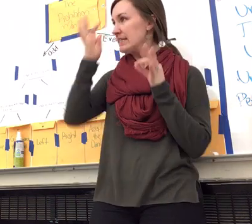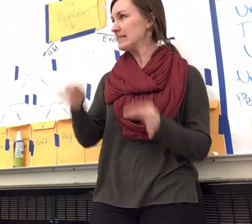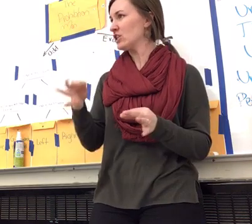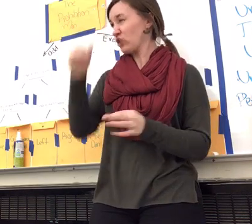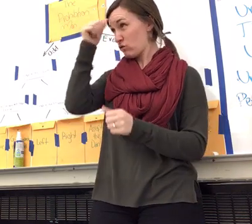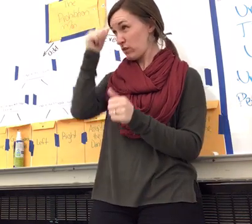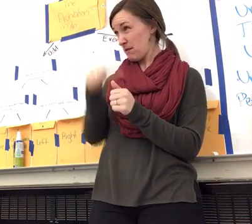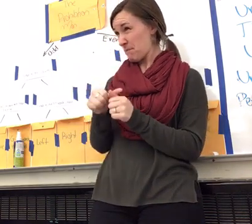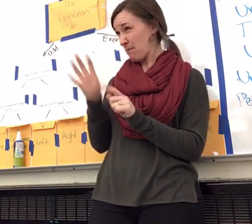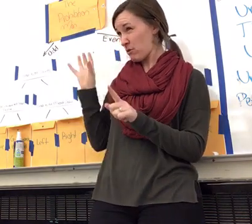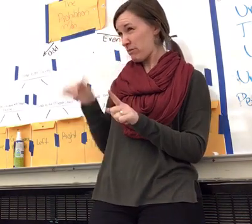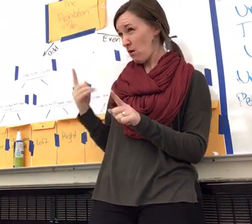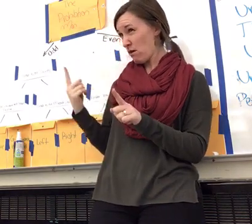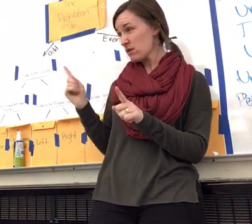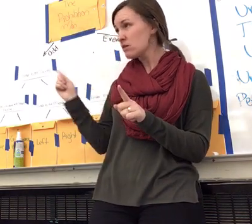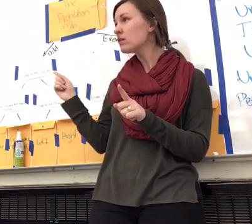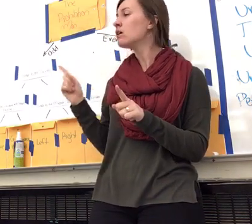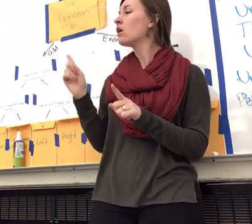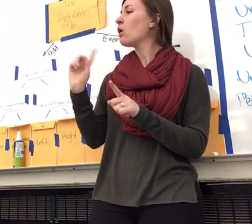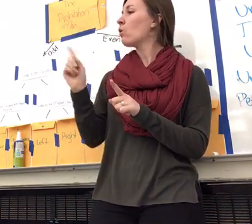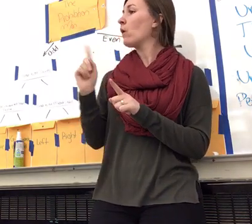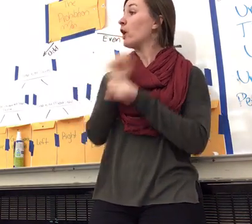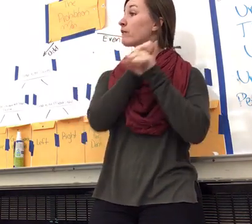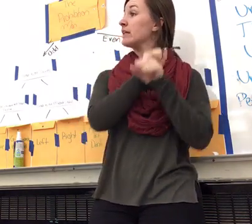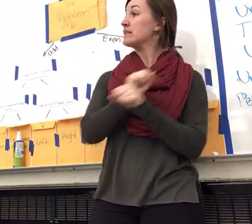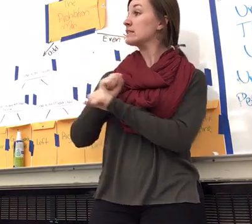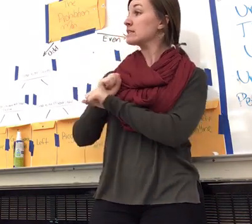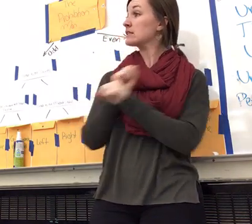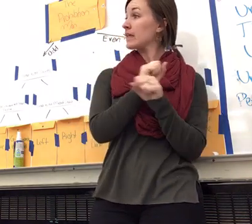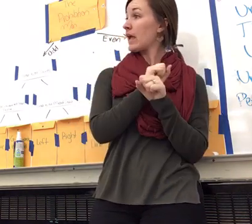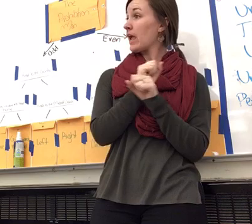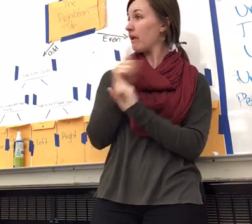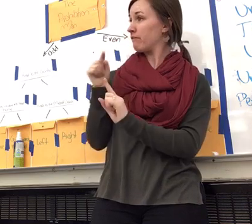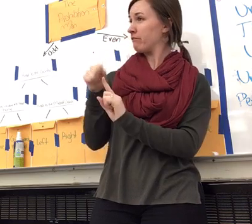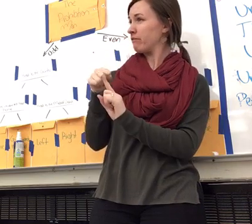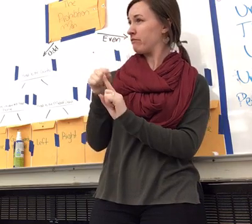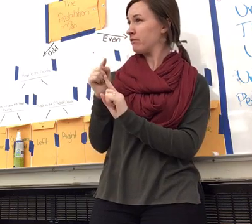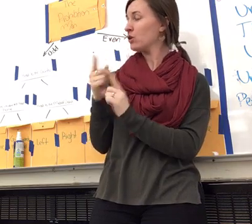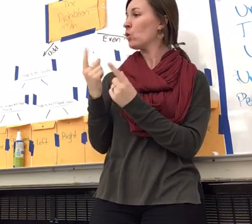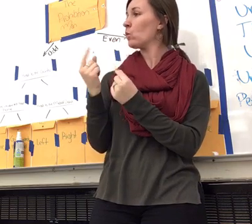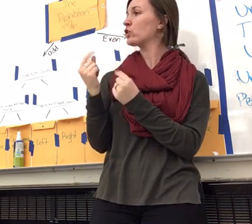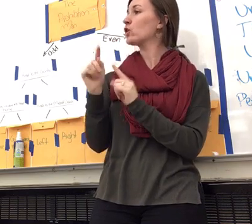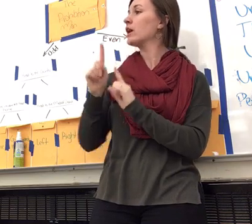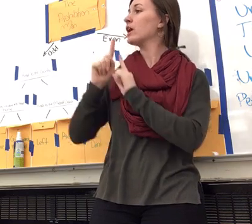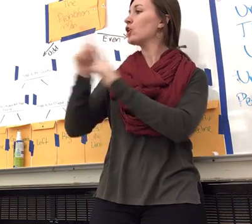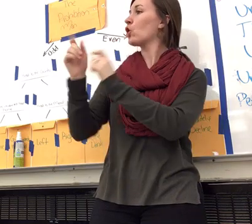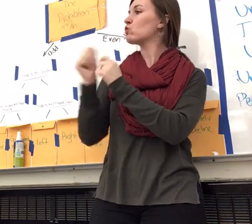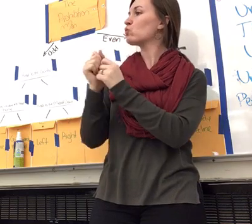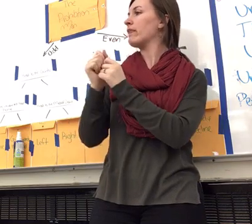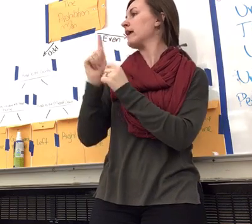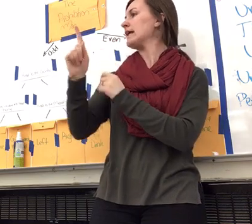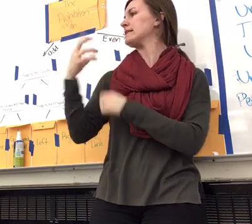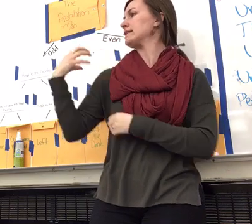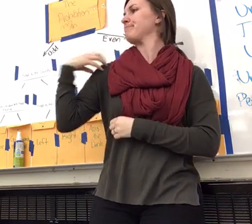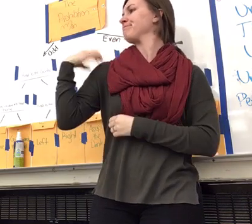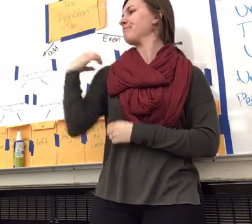where that slave goes up with his master into a trip into the North. He says that he is now